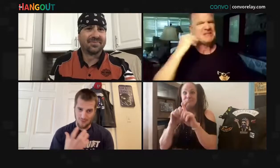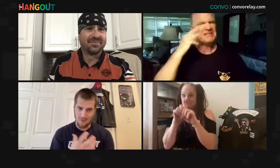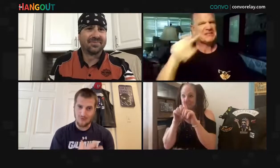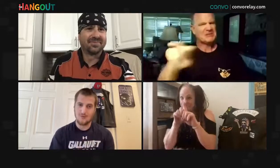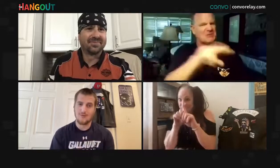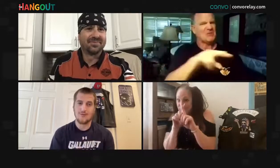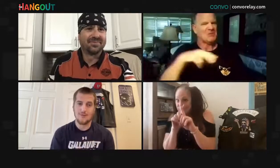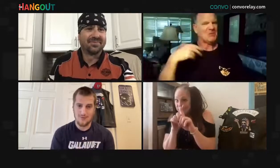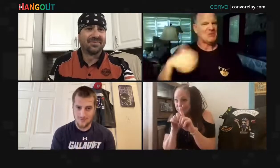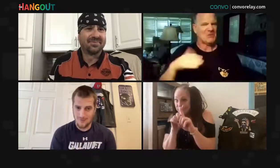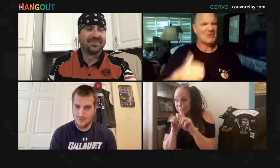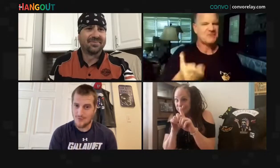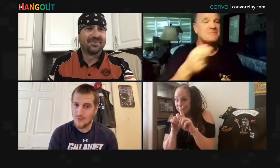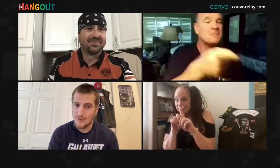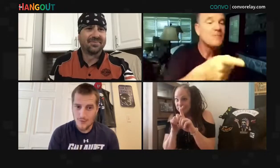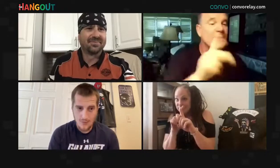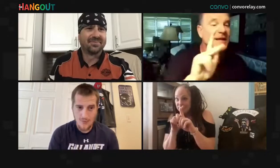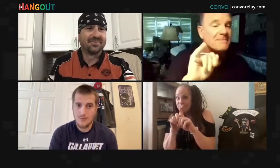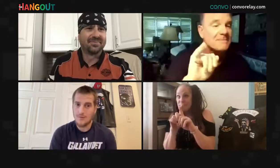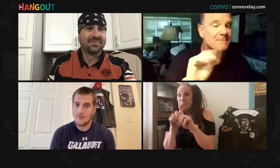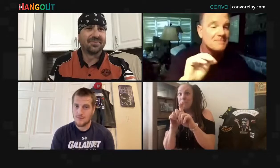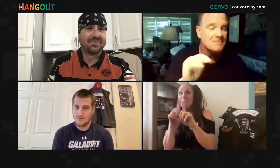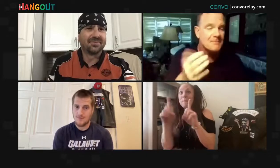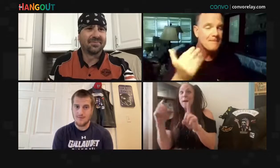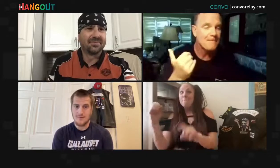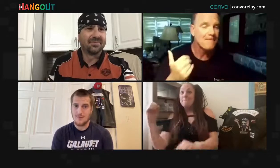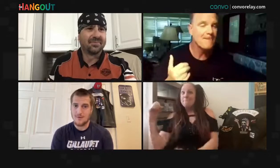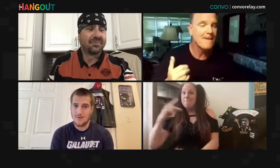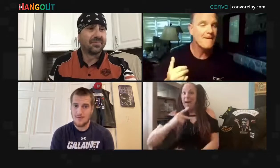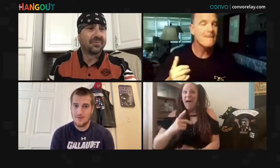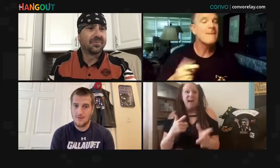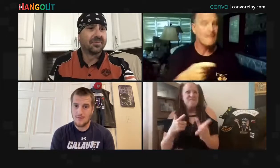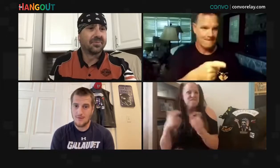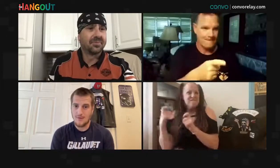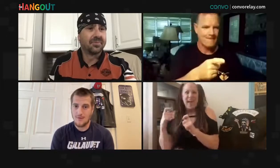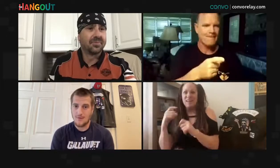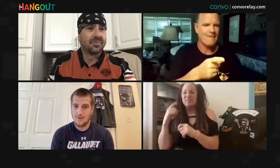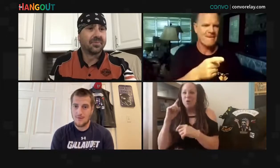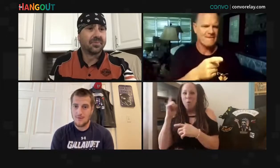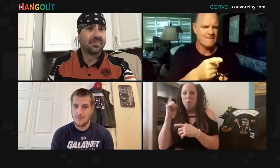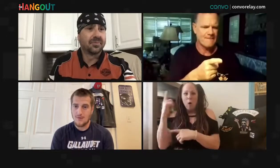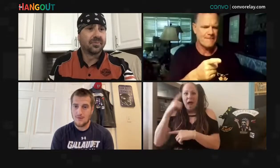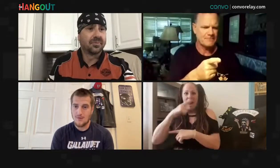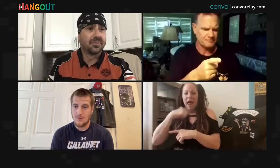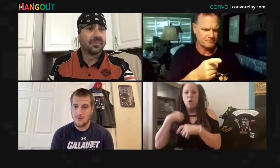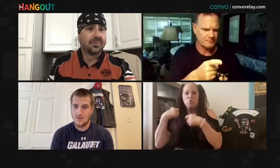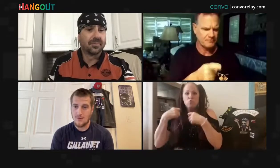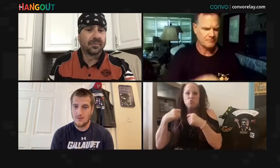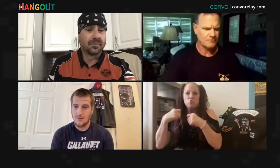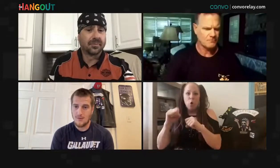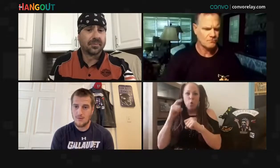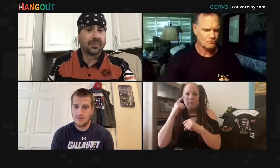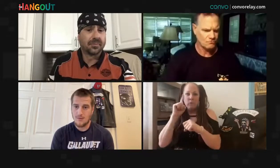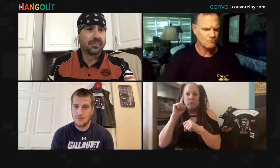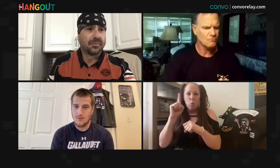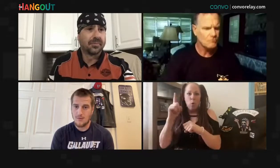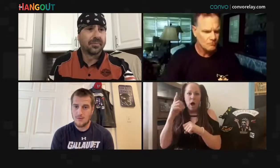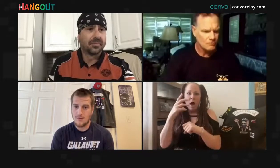to the East Coast. What a great experience. Kim. Yes, but going back, it was actually, it took me about